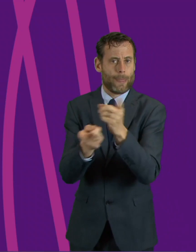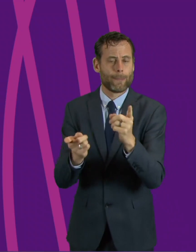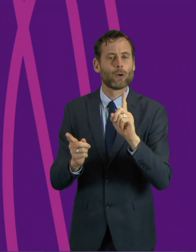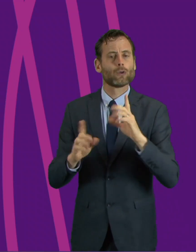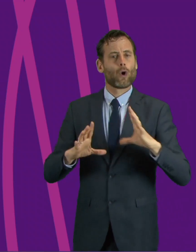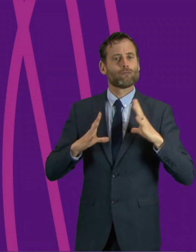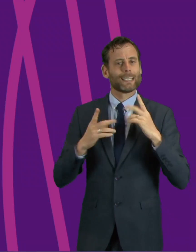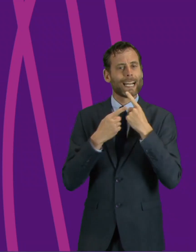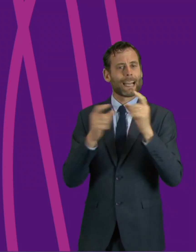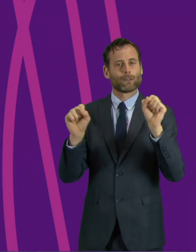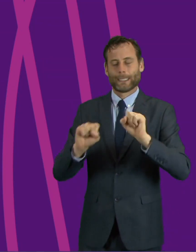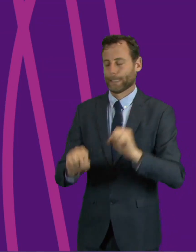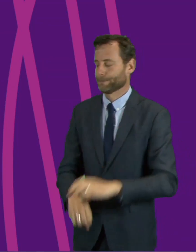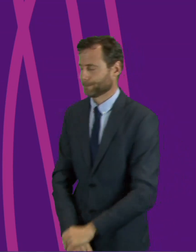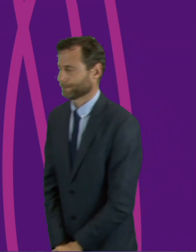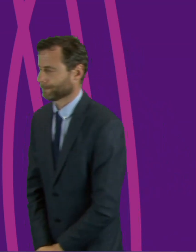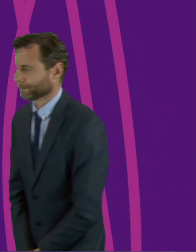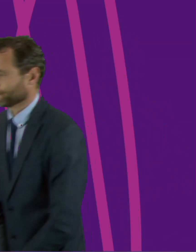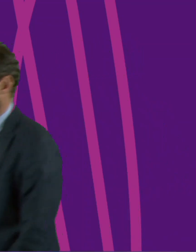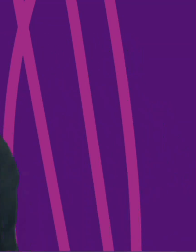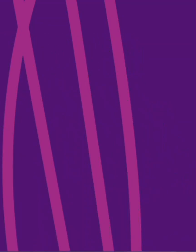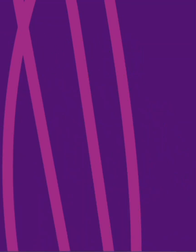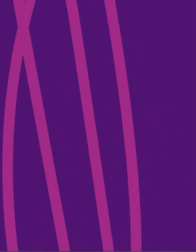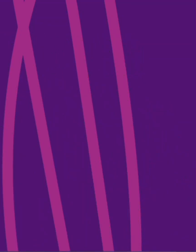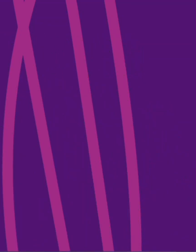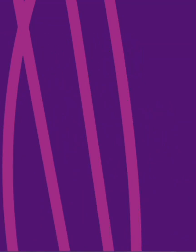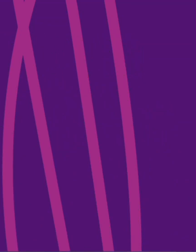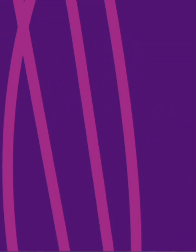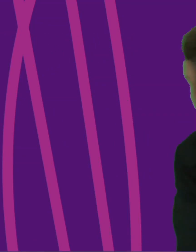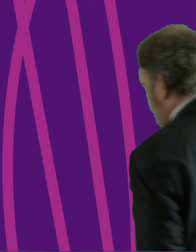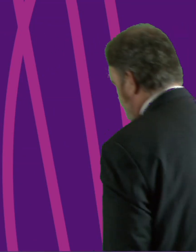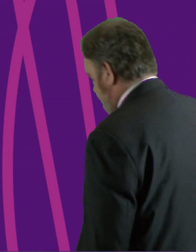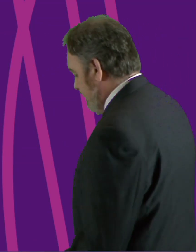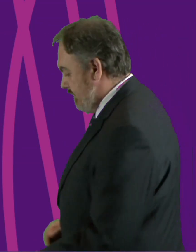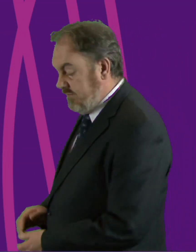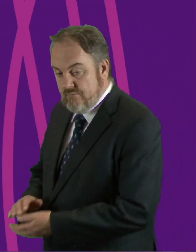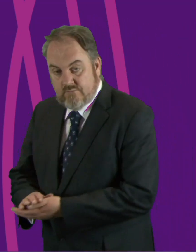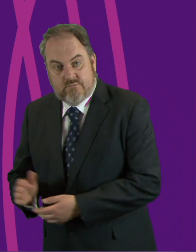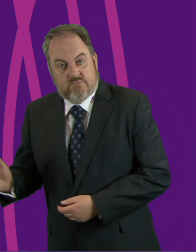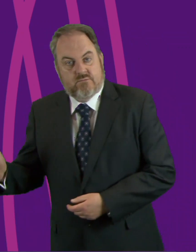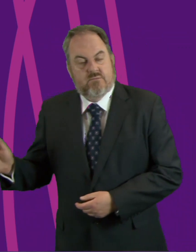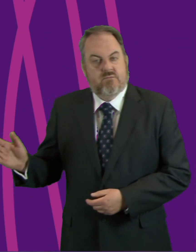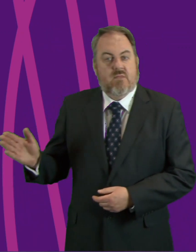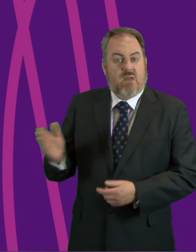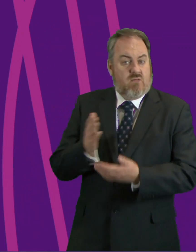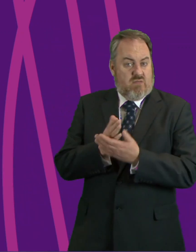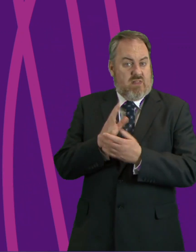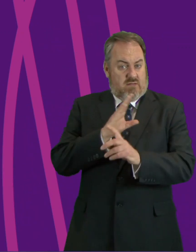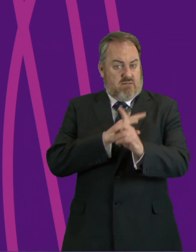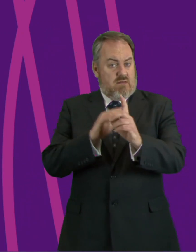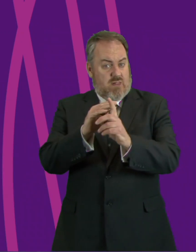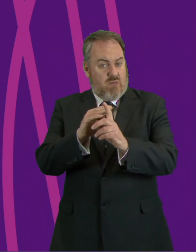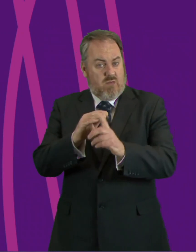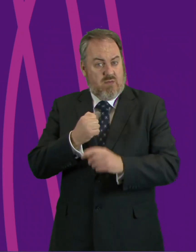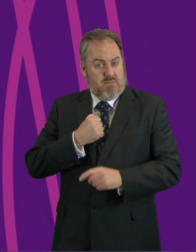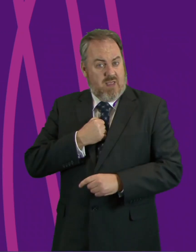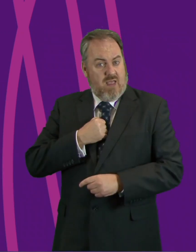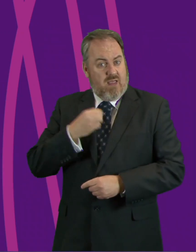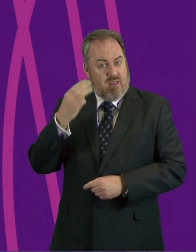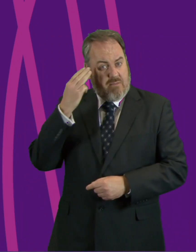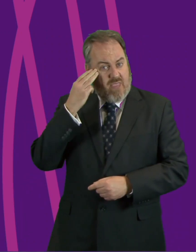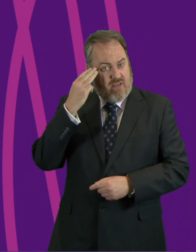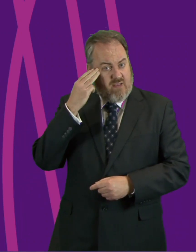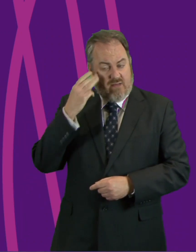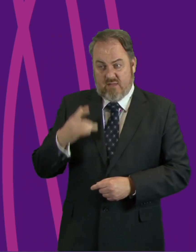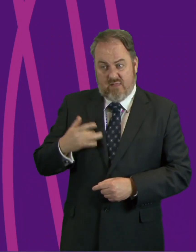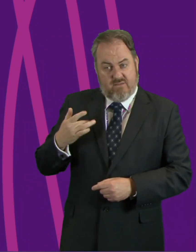into the public domain. Neil Findlay, to be followed by Kenneth Gibson. First Minister, my mum, like thousands of our loved ones, is in a care